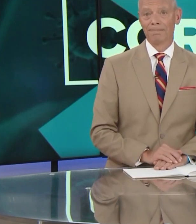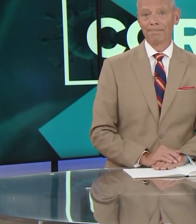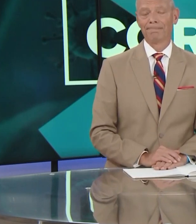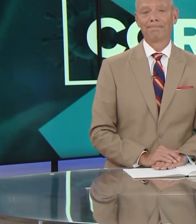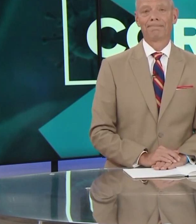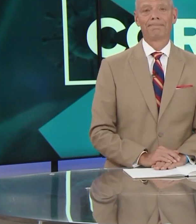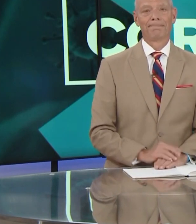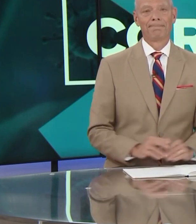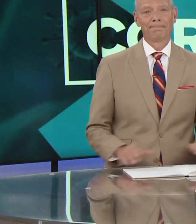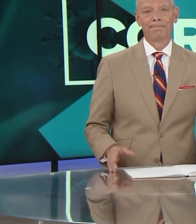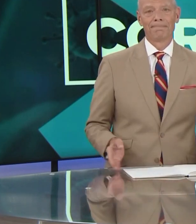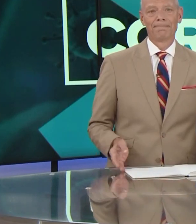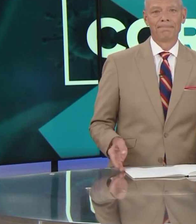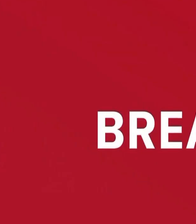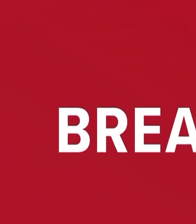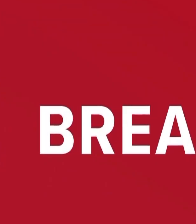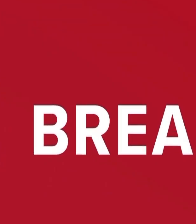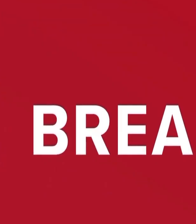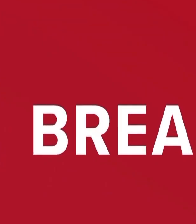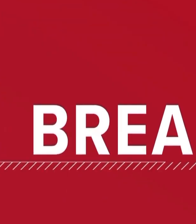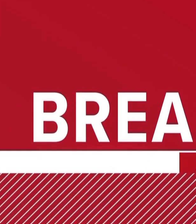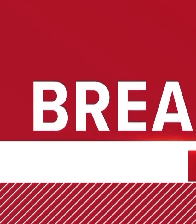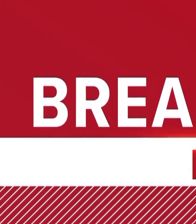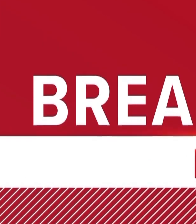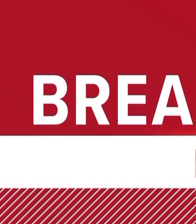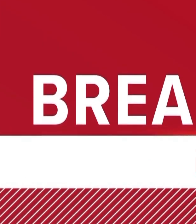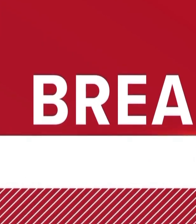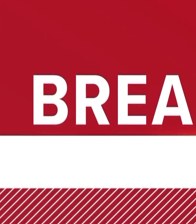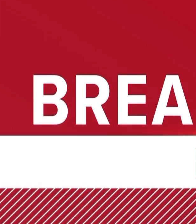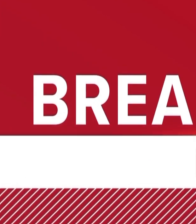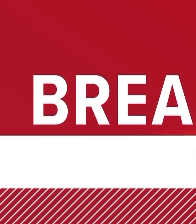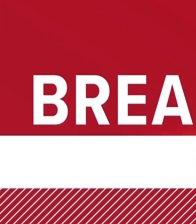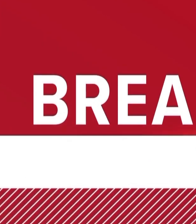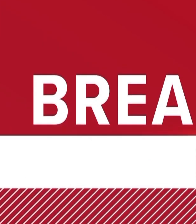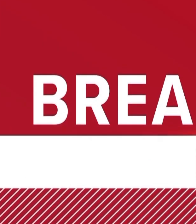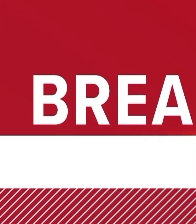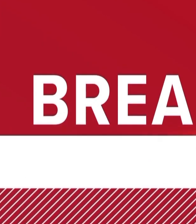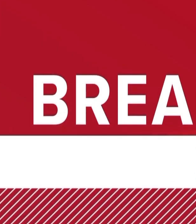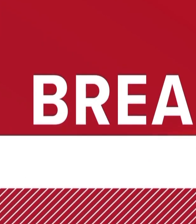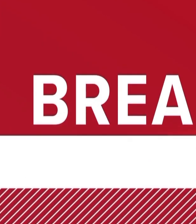a deal.